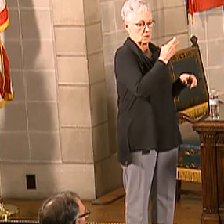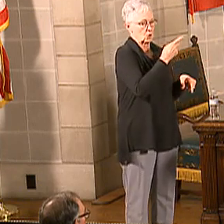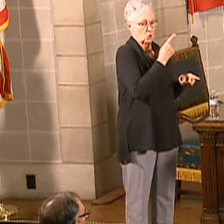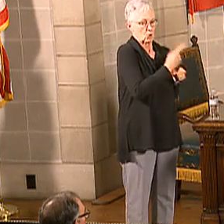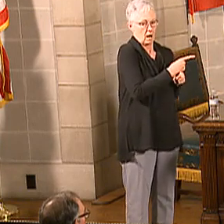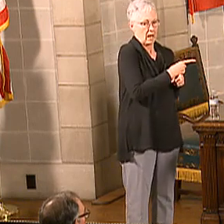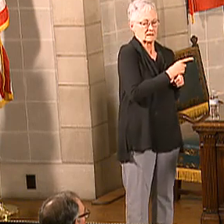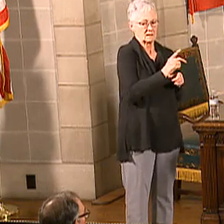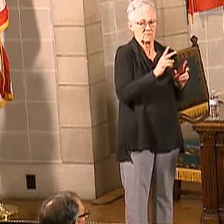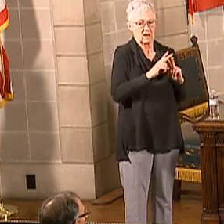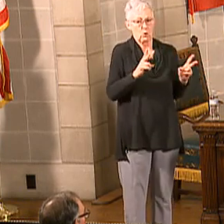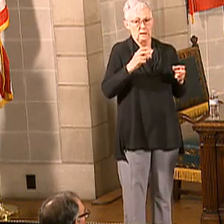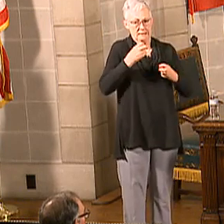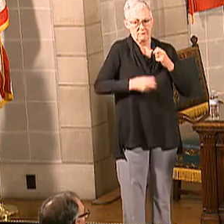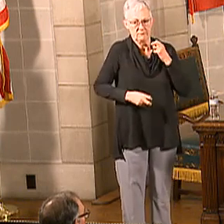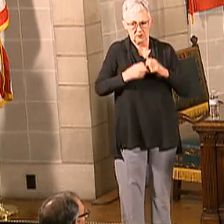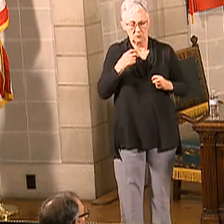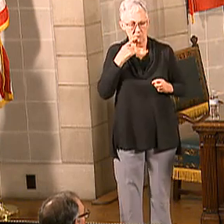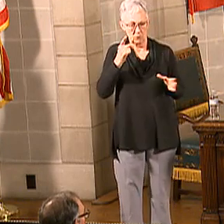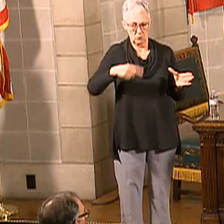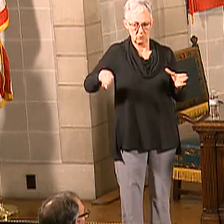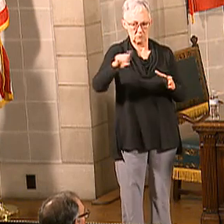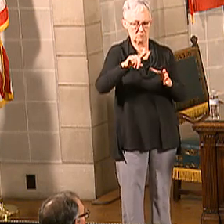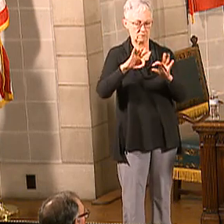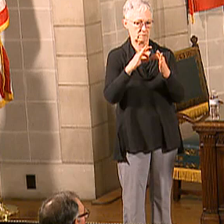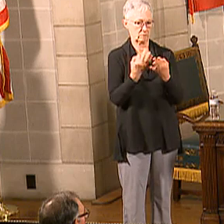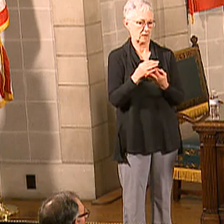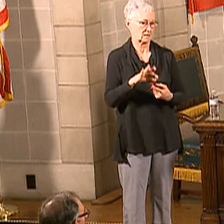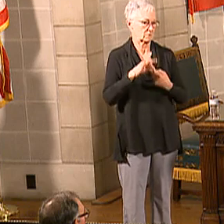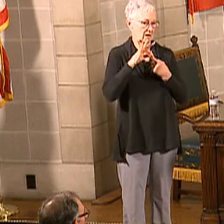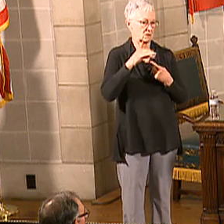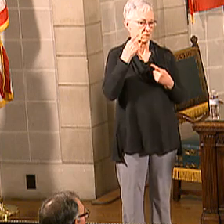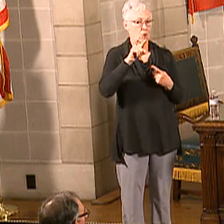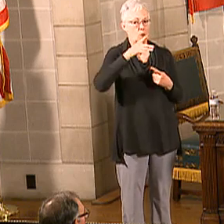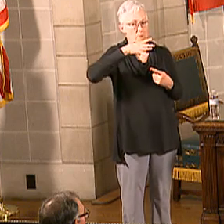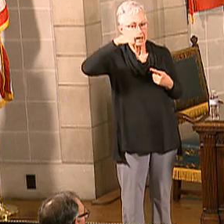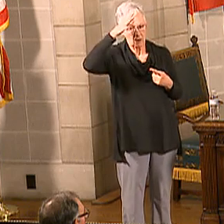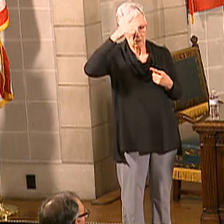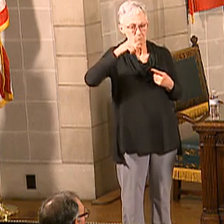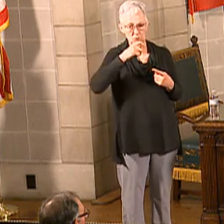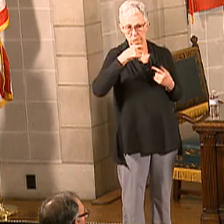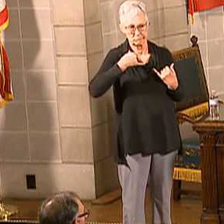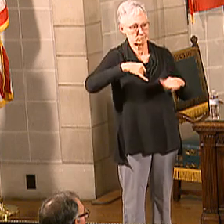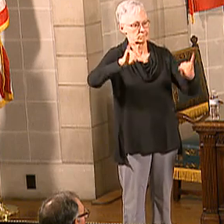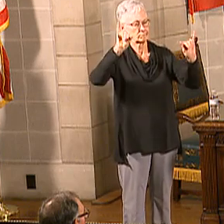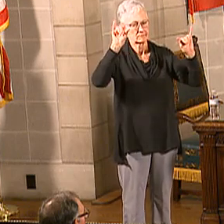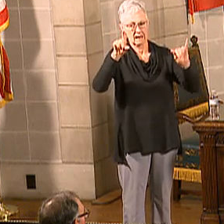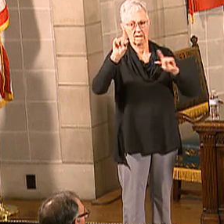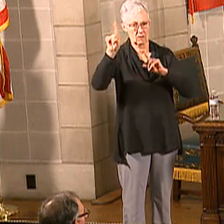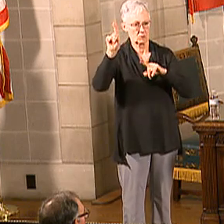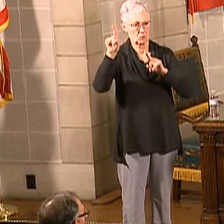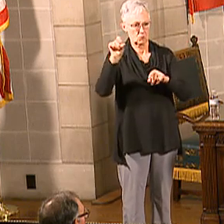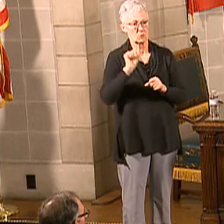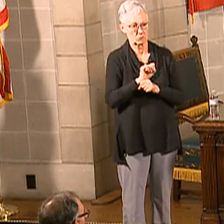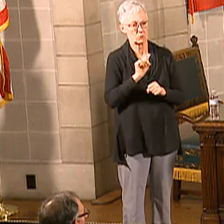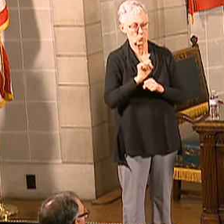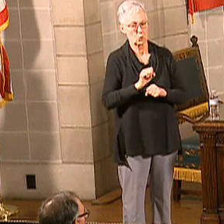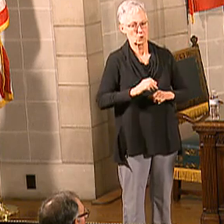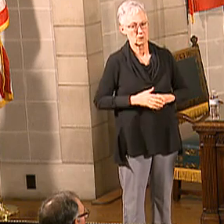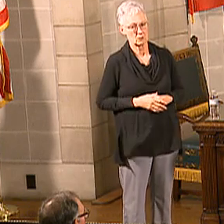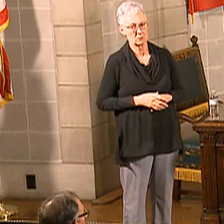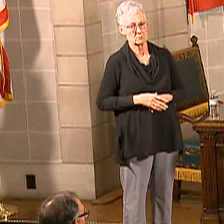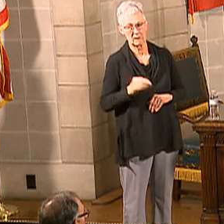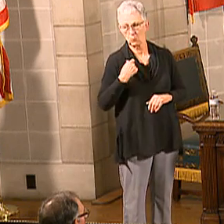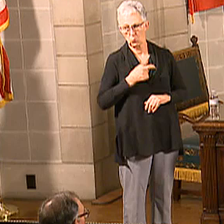happen. And we have to be very thoughtful, and our educators, I believe, are being very thoughtful about the types of supports that they're continuing to offer to parents